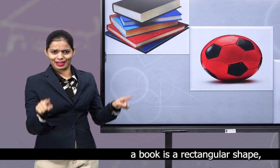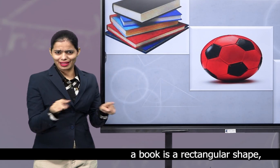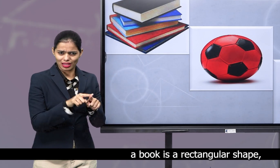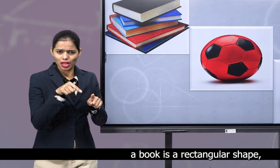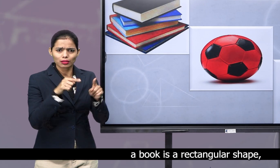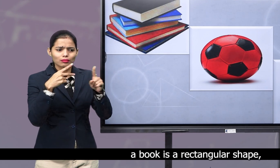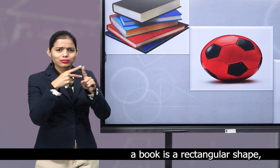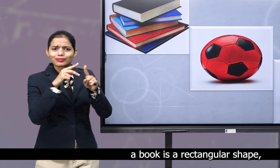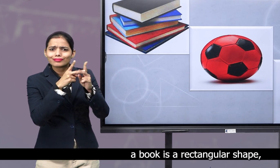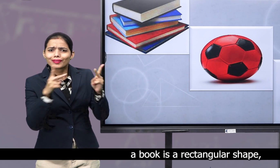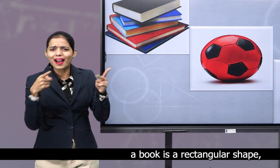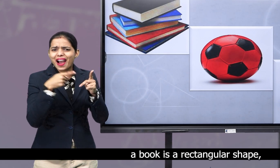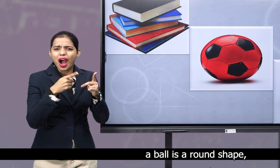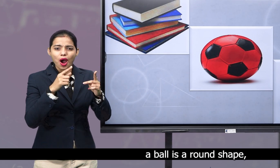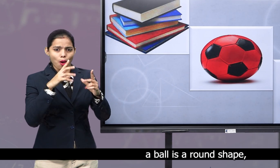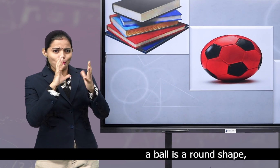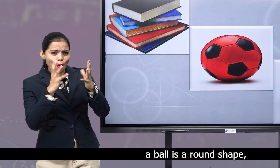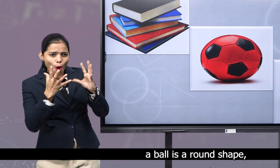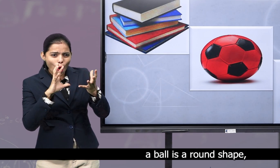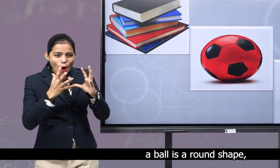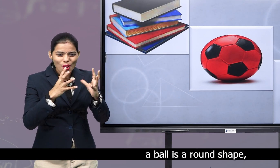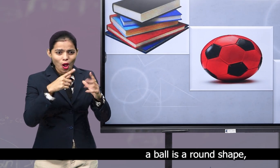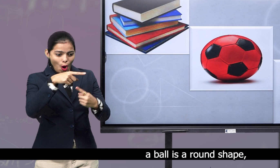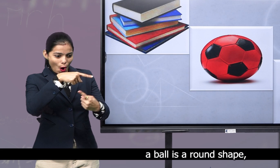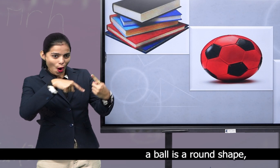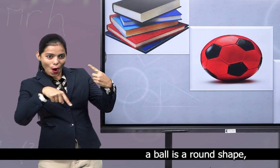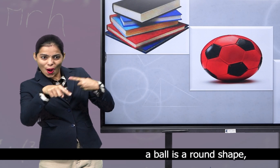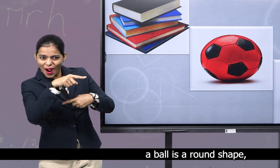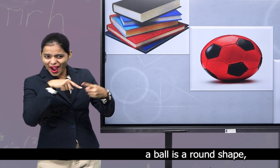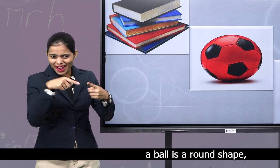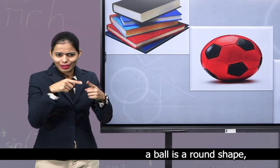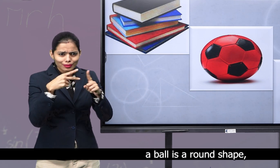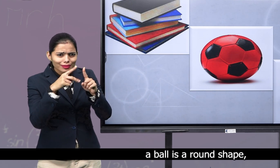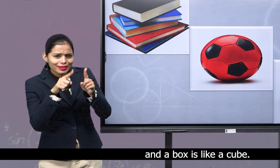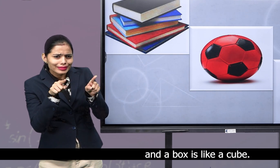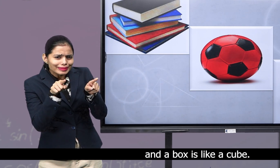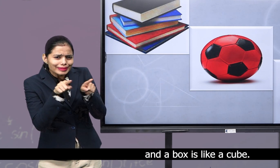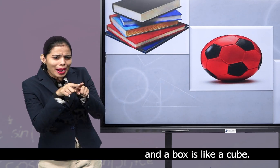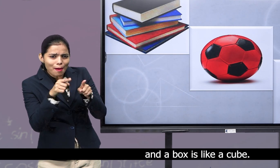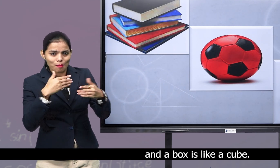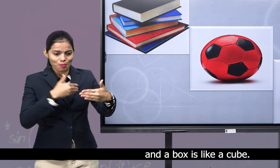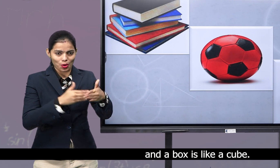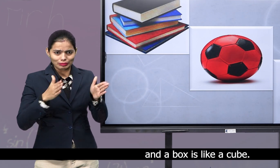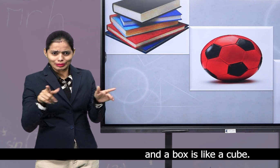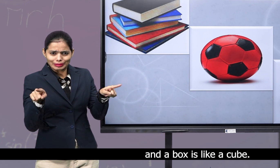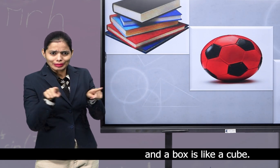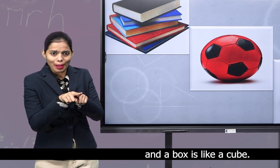shape. A ball is a round shape. And a box is like a cube.